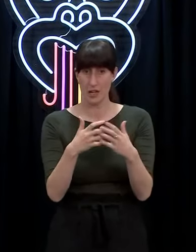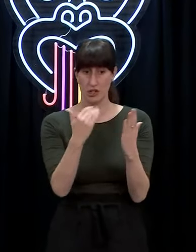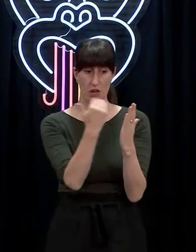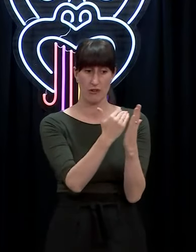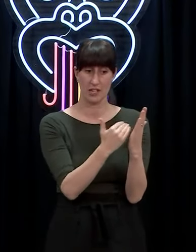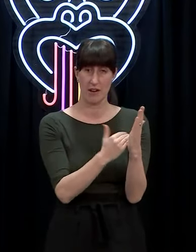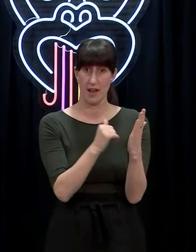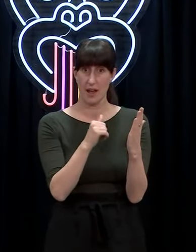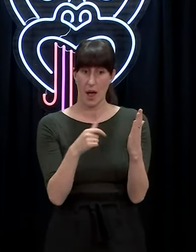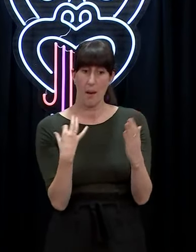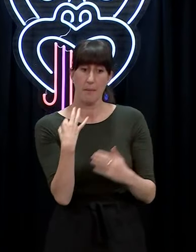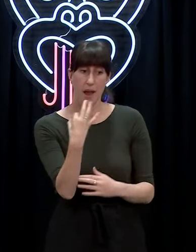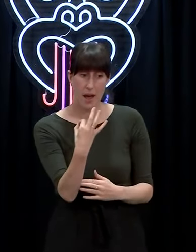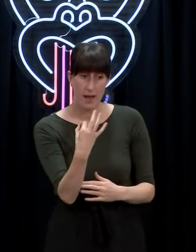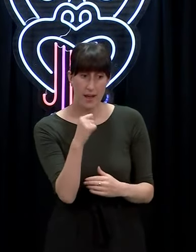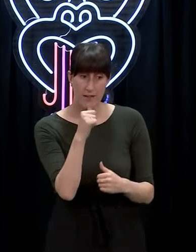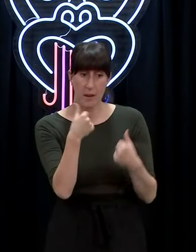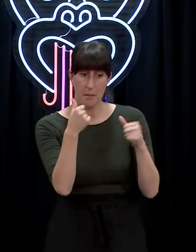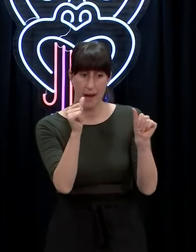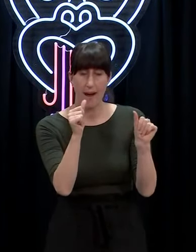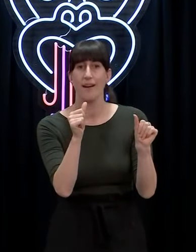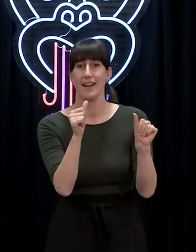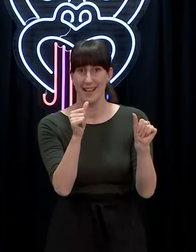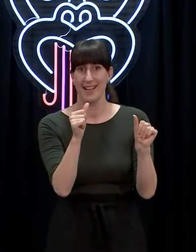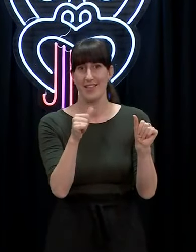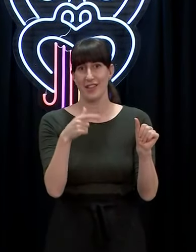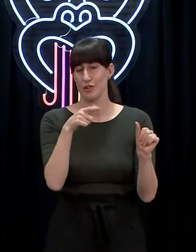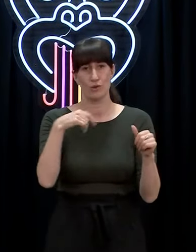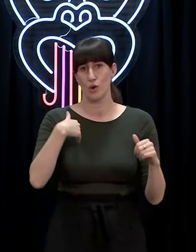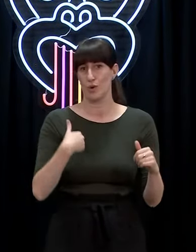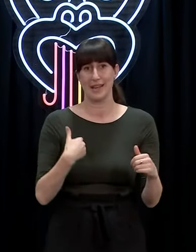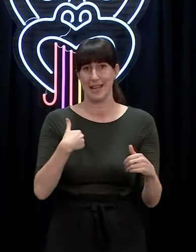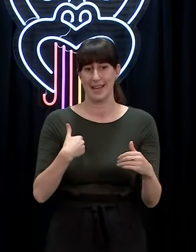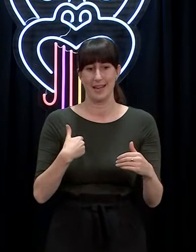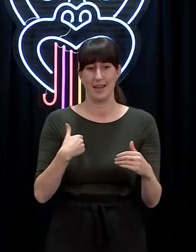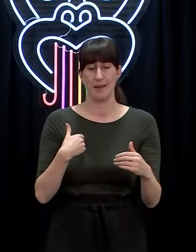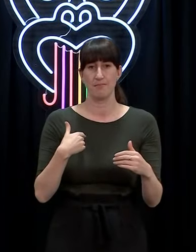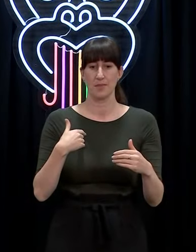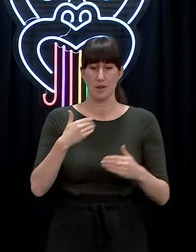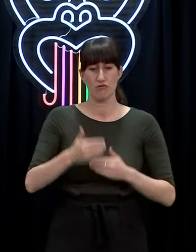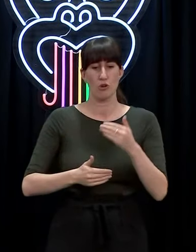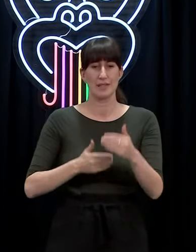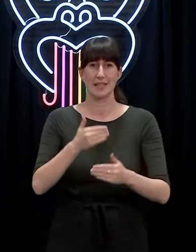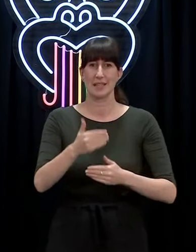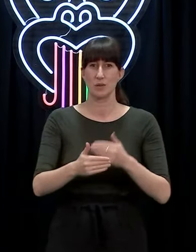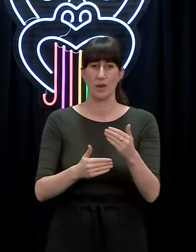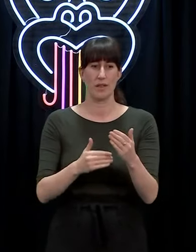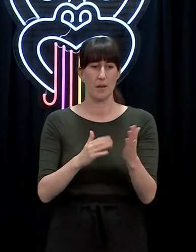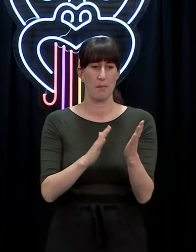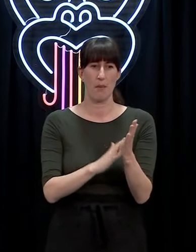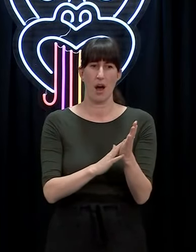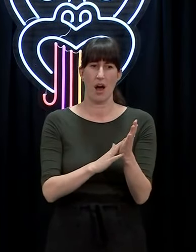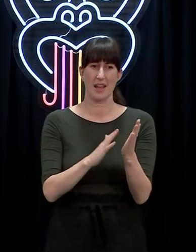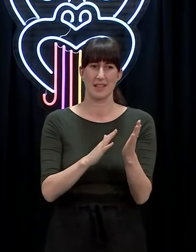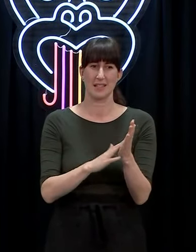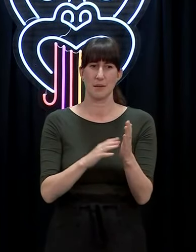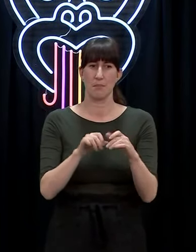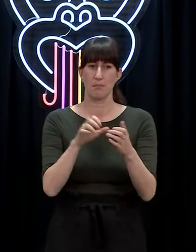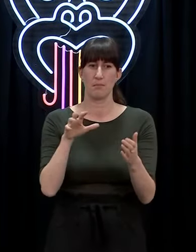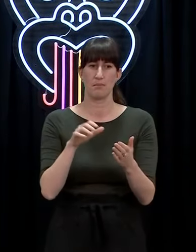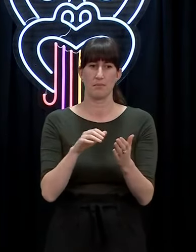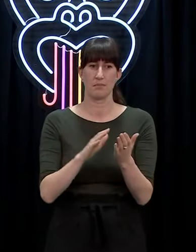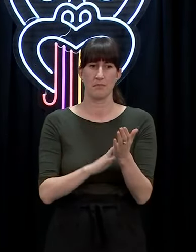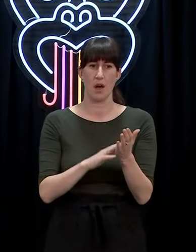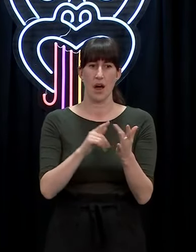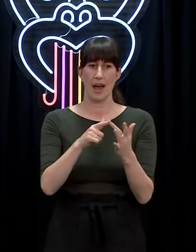you are successful going through that process, then you won't have to go through the MIAS booking system. So with that, happy